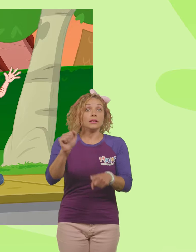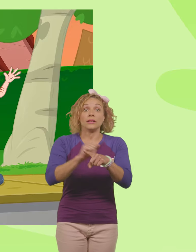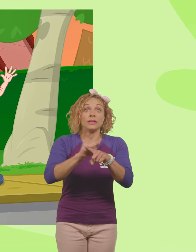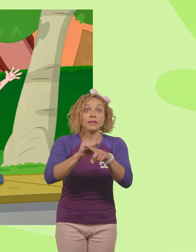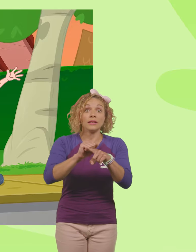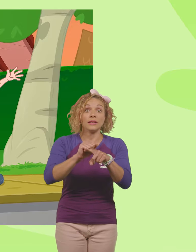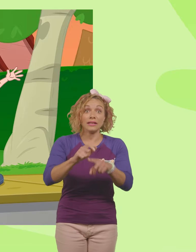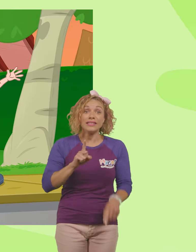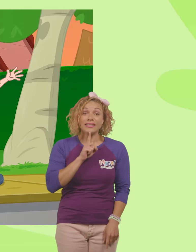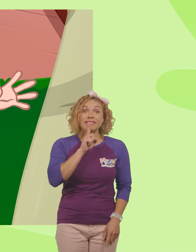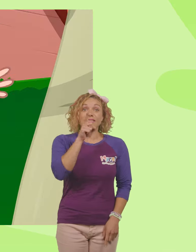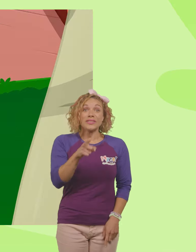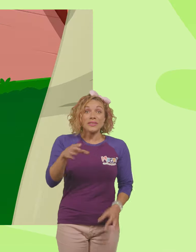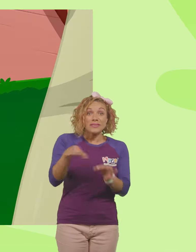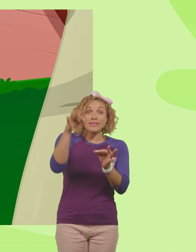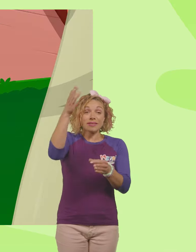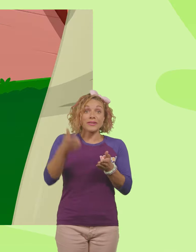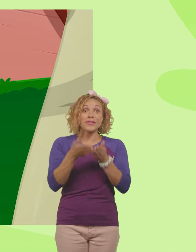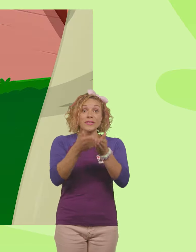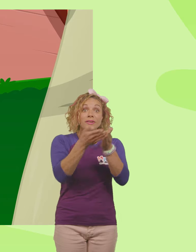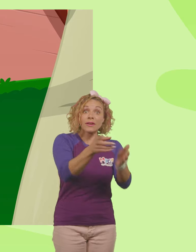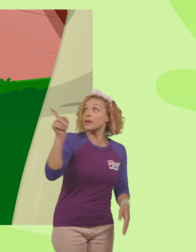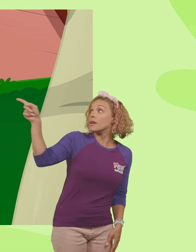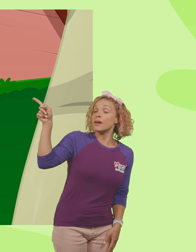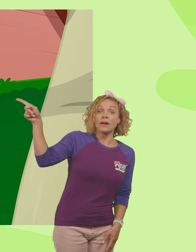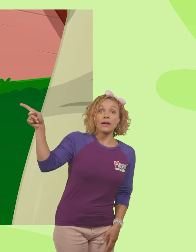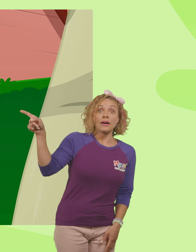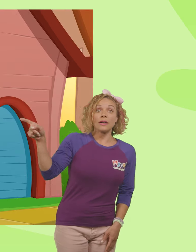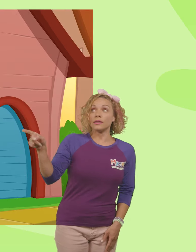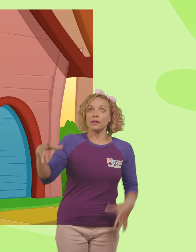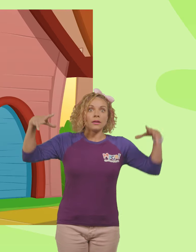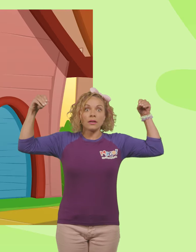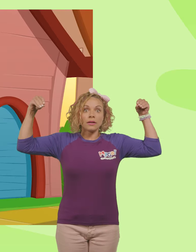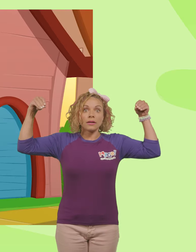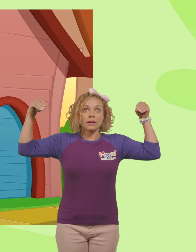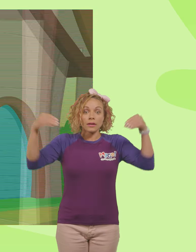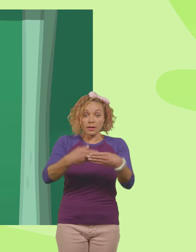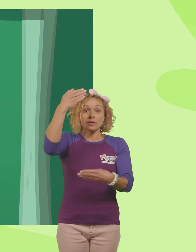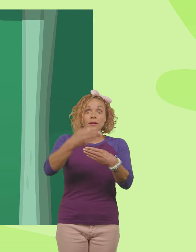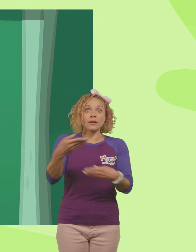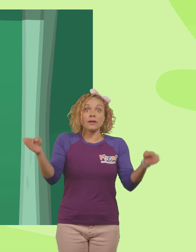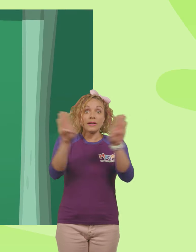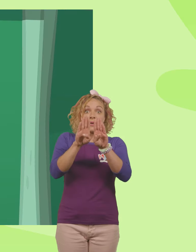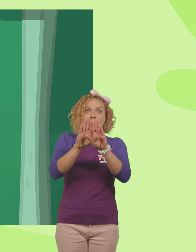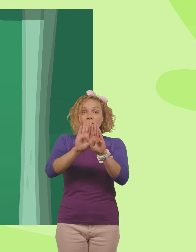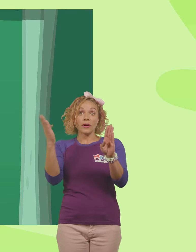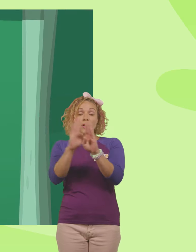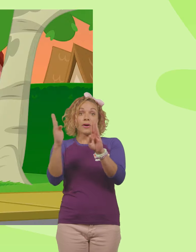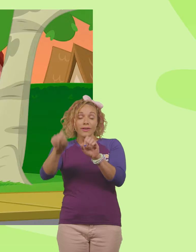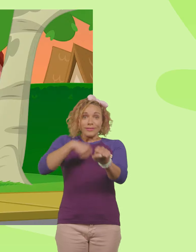Everybody, this is not a drill. There's a real ghost ship on the loose. Turn off your lights, close your